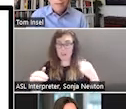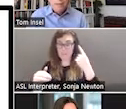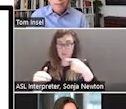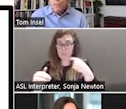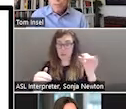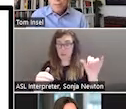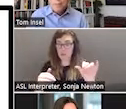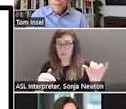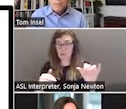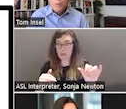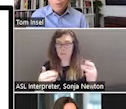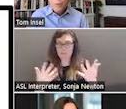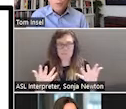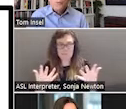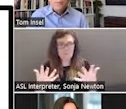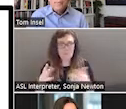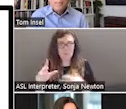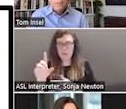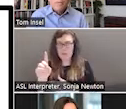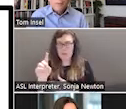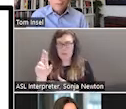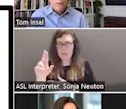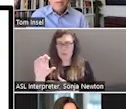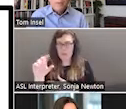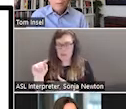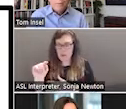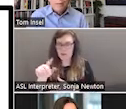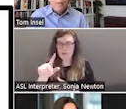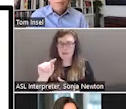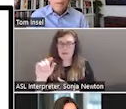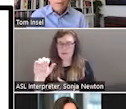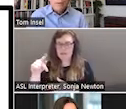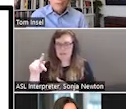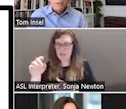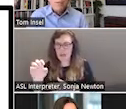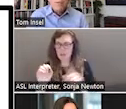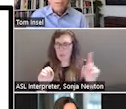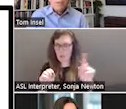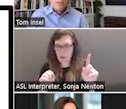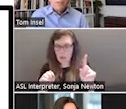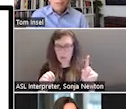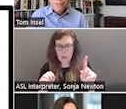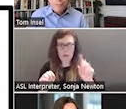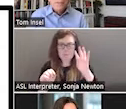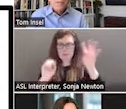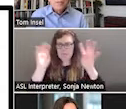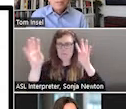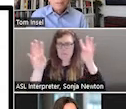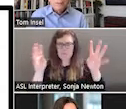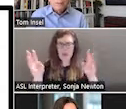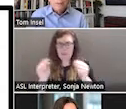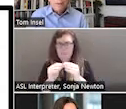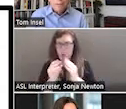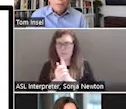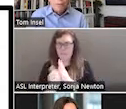you ask is, where's the duct tape? Where do we need to innovate? Where can we innovate? How do we make all of this more efficient so that